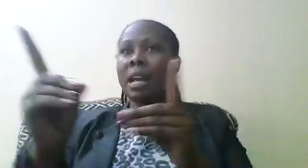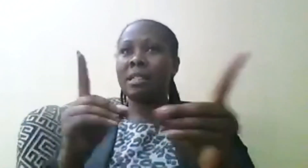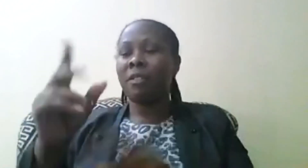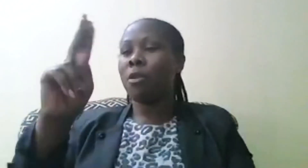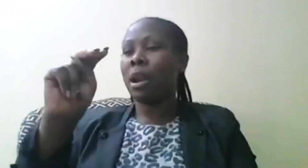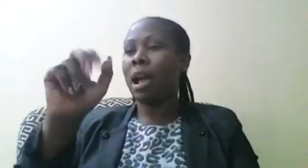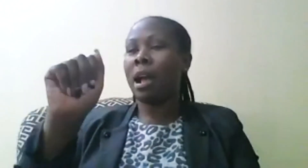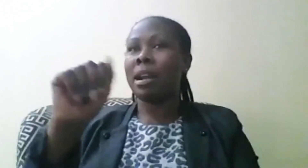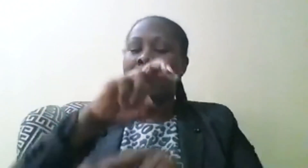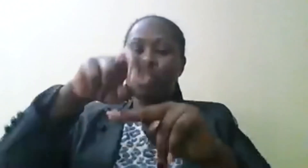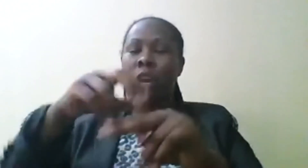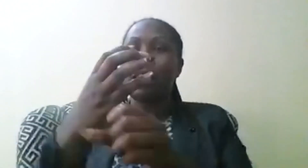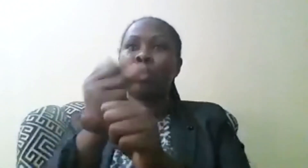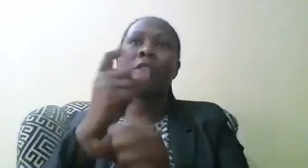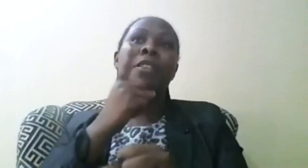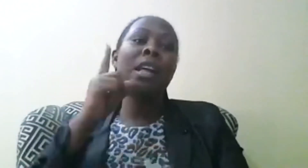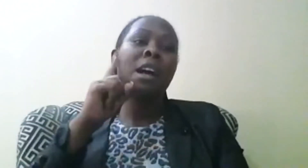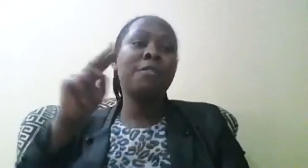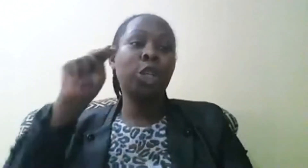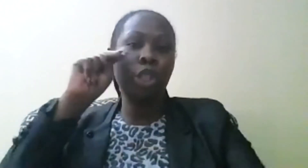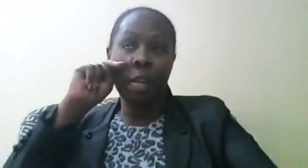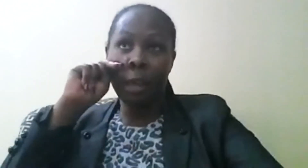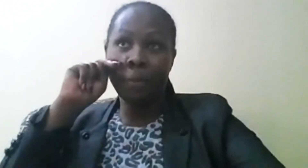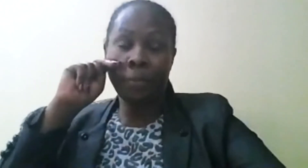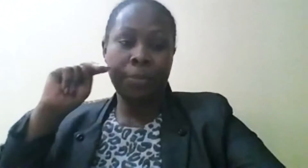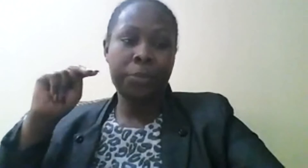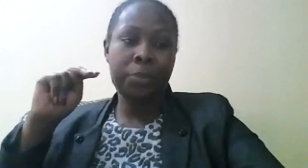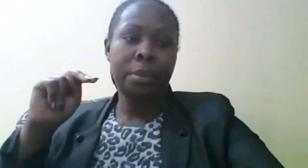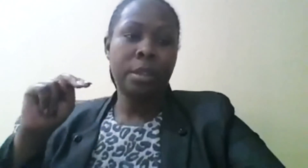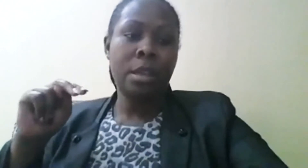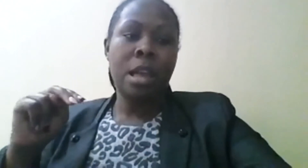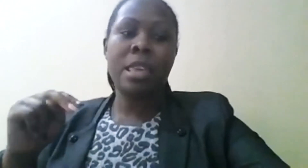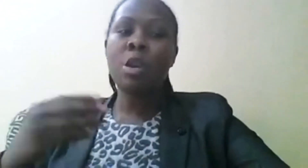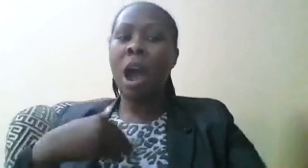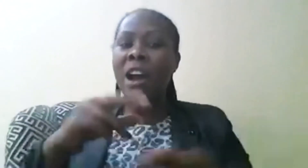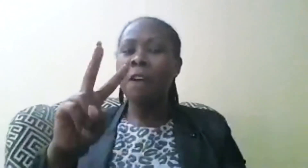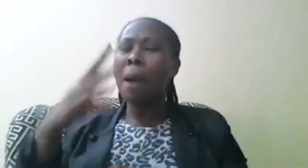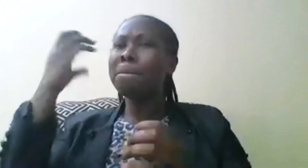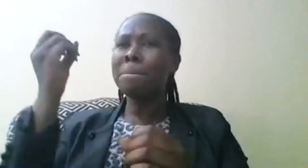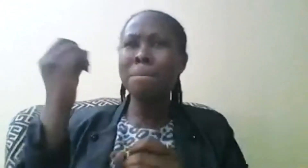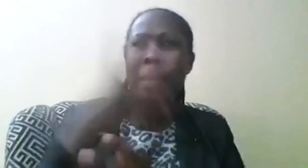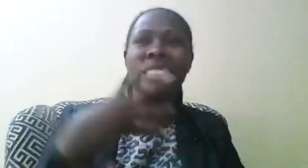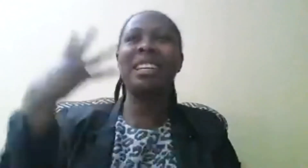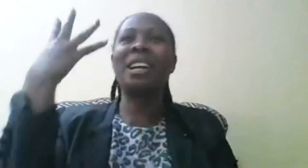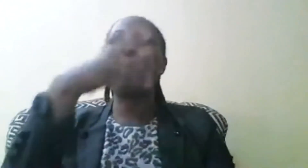Currently, he's the director for National Association of the Deaf in Nigeria. We